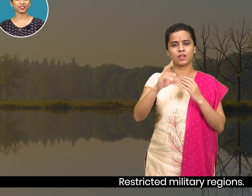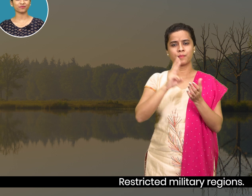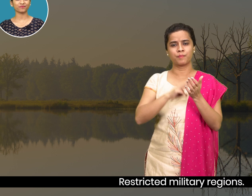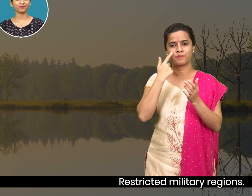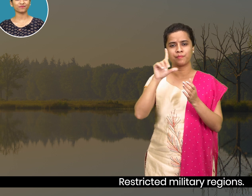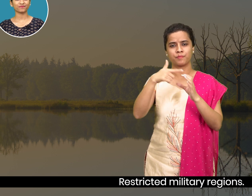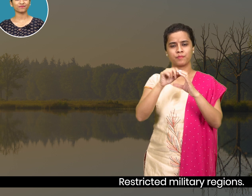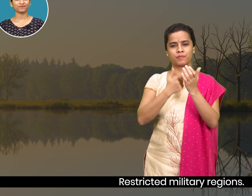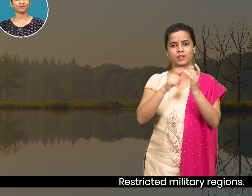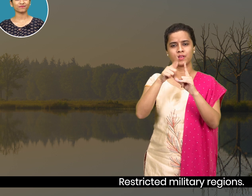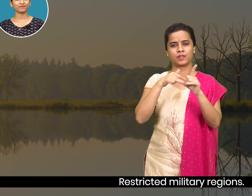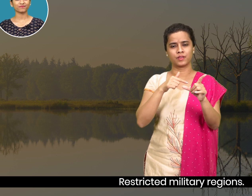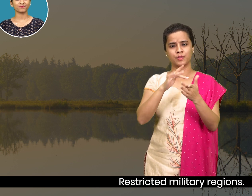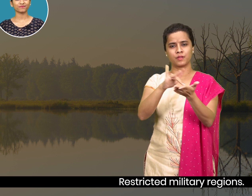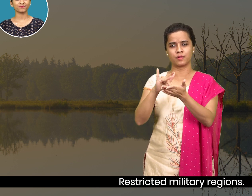regions.